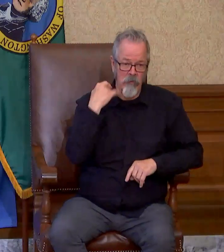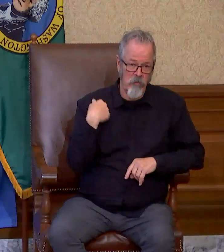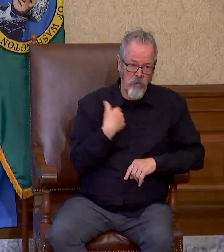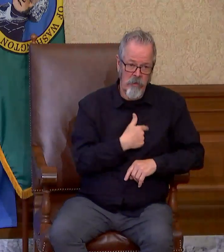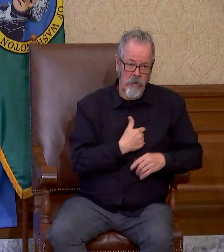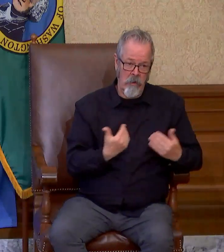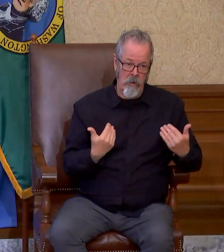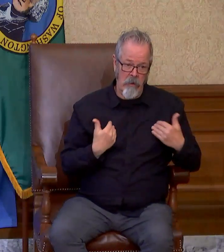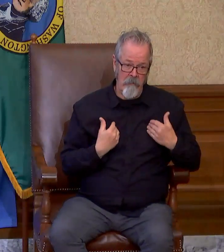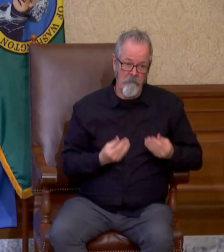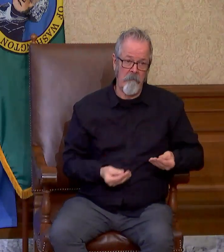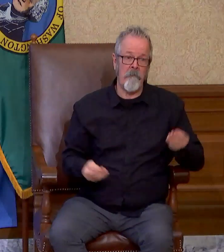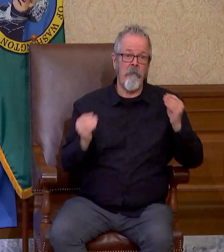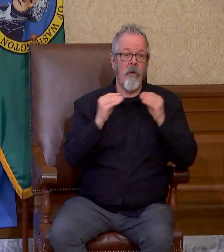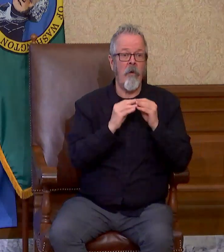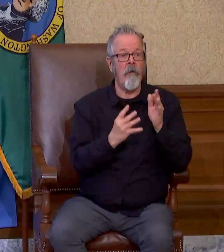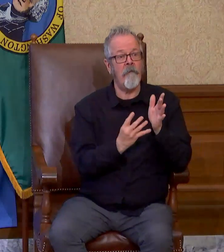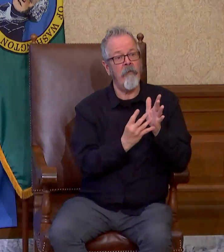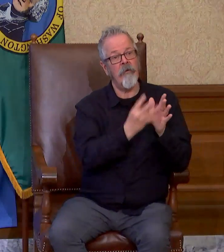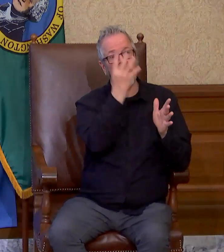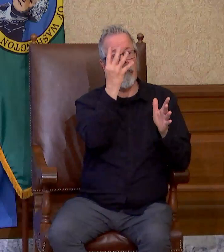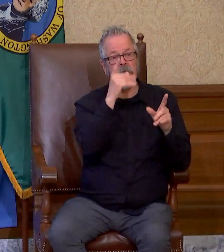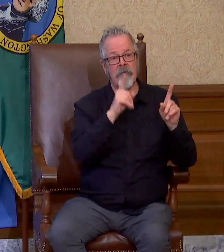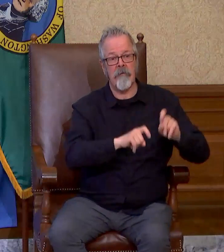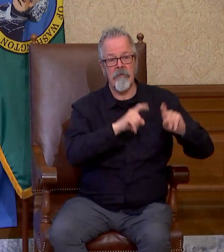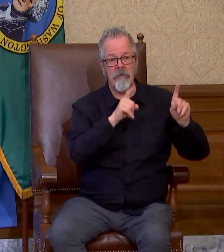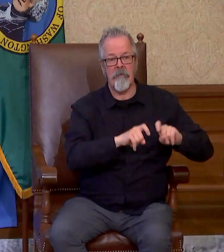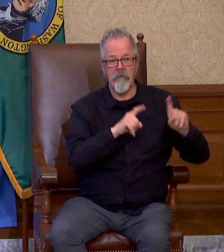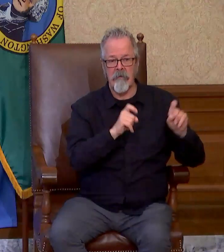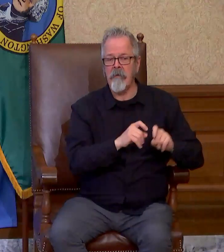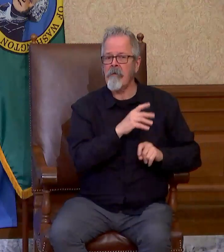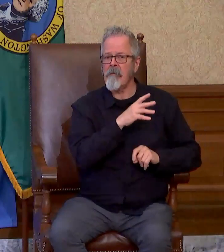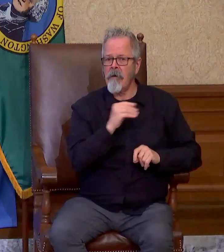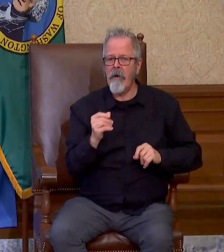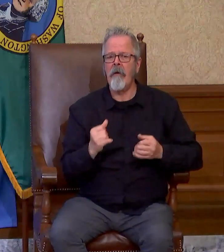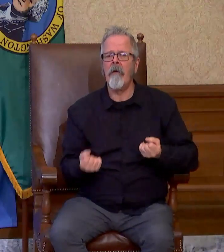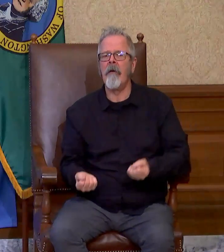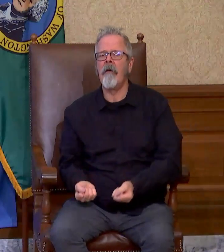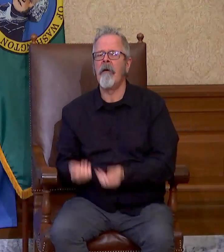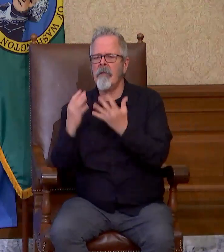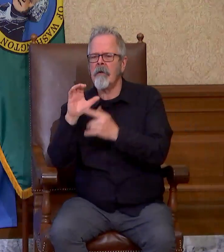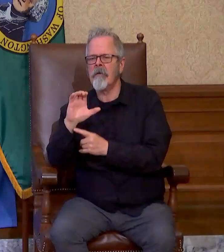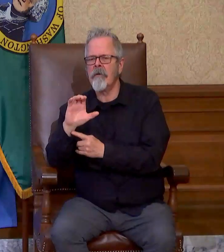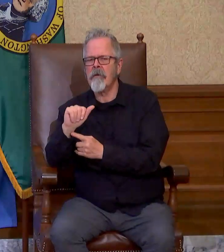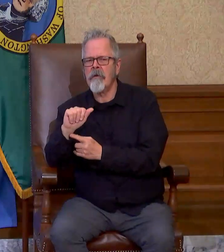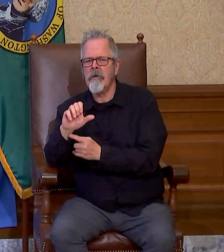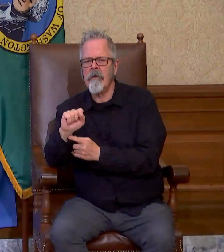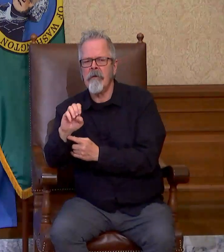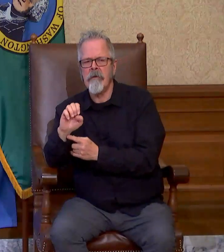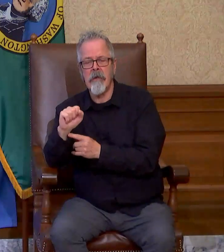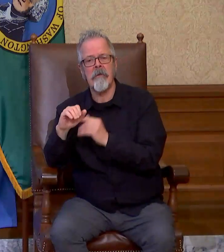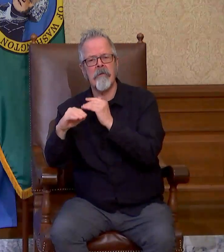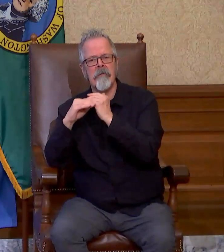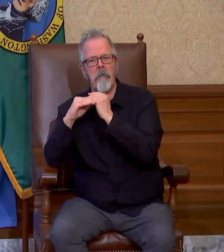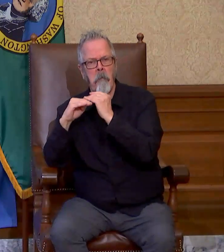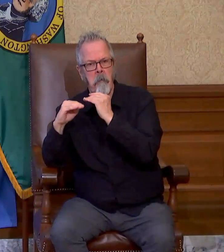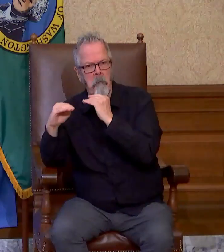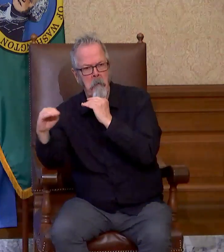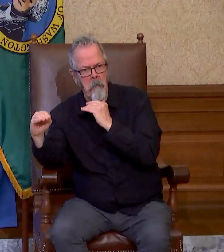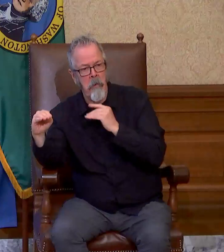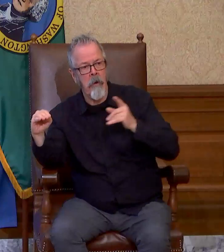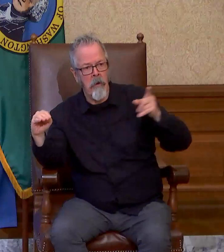that's a very different situation than if you're, testing 4,000 people a day and, having 200 cases a